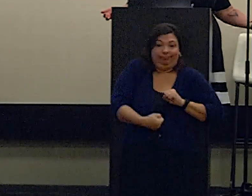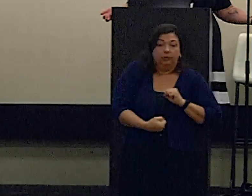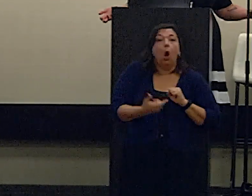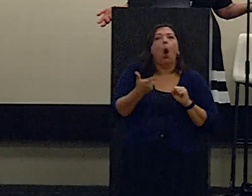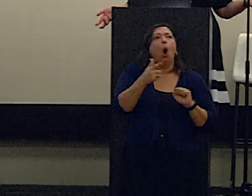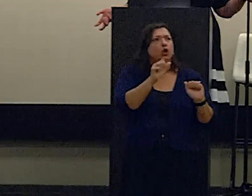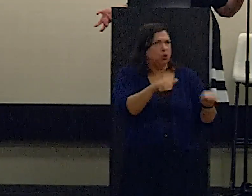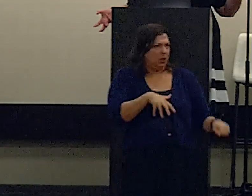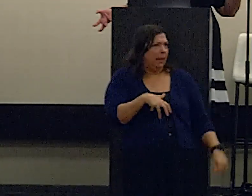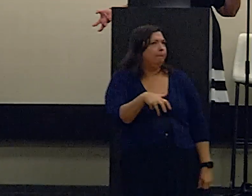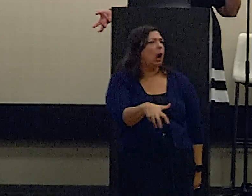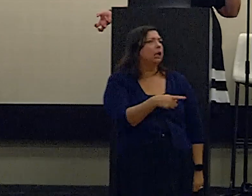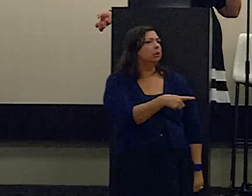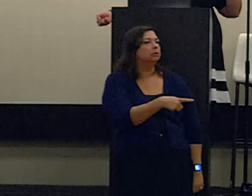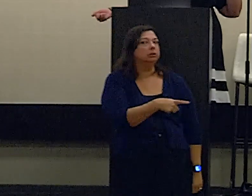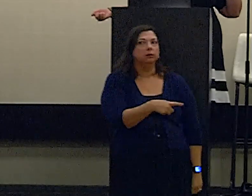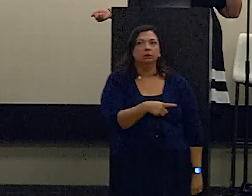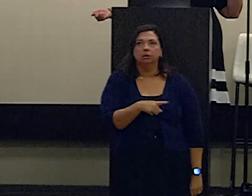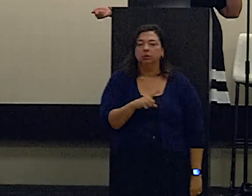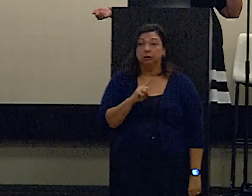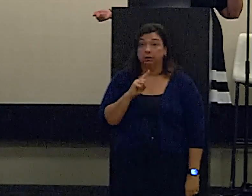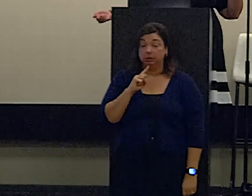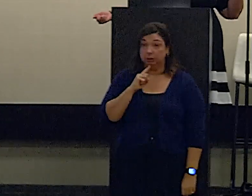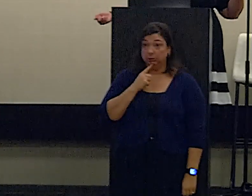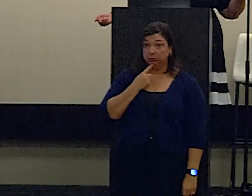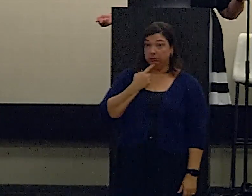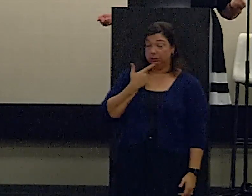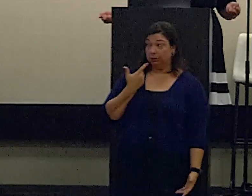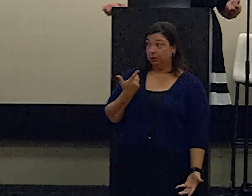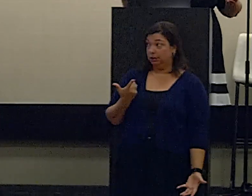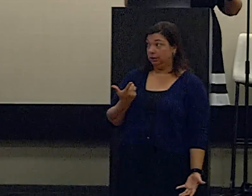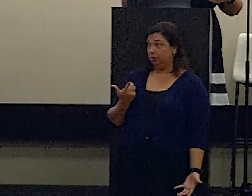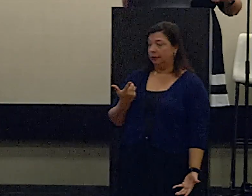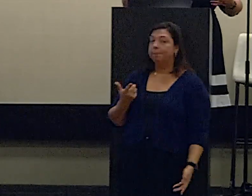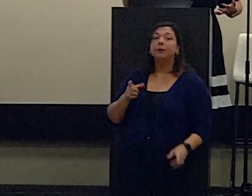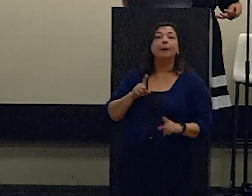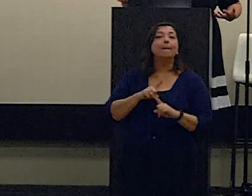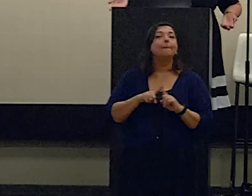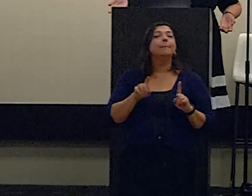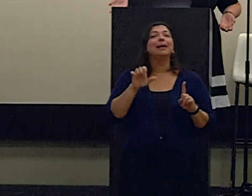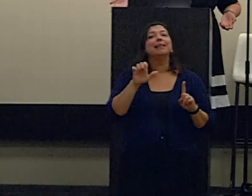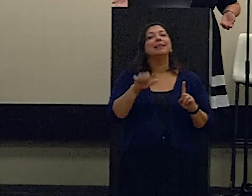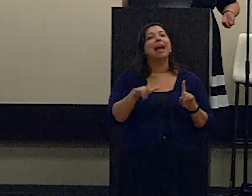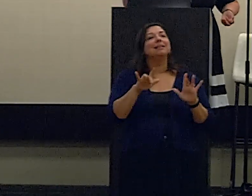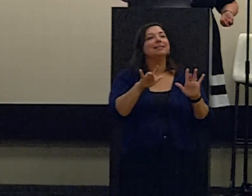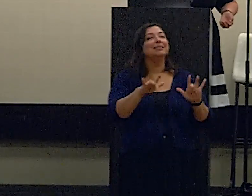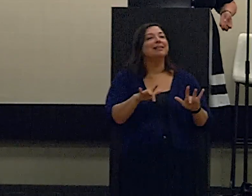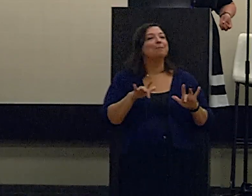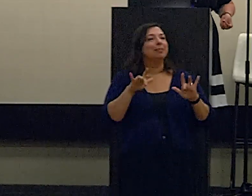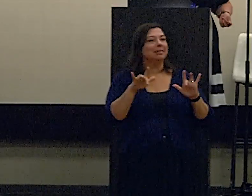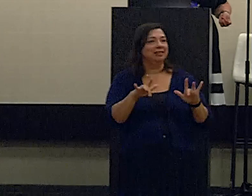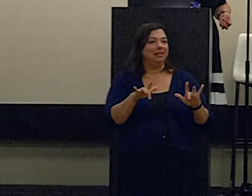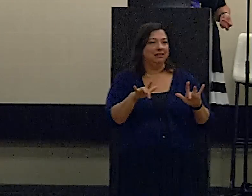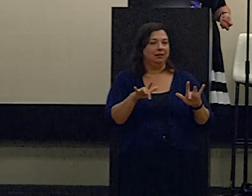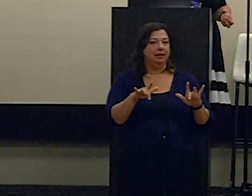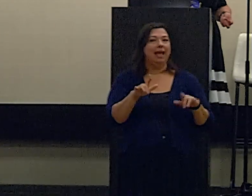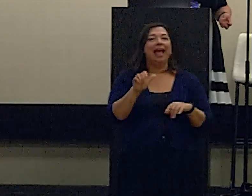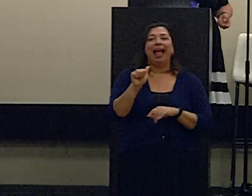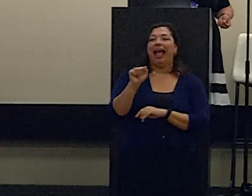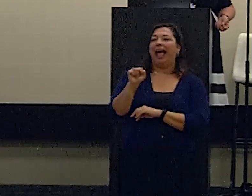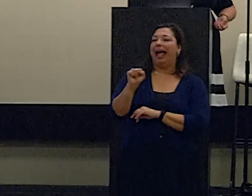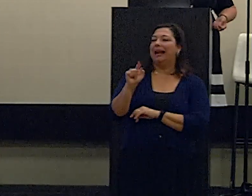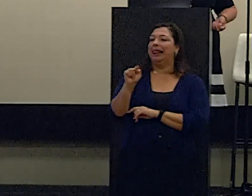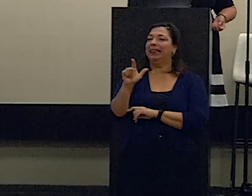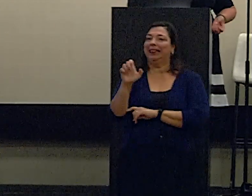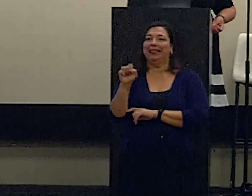pregnant. Are you freaking kidding me? But that's what sympathy would say. At least this.